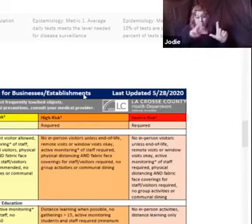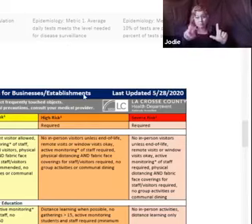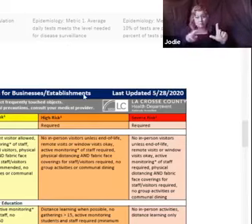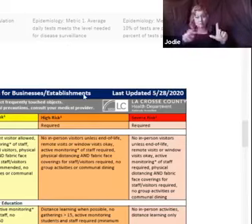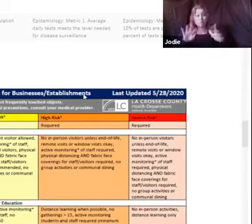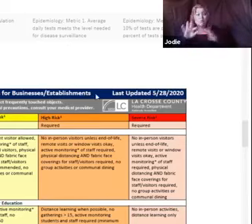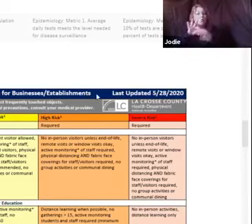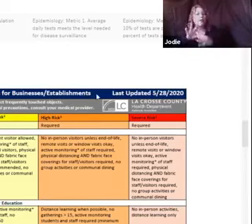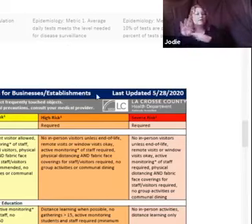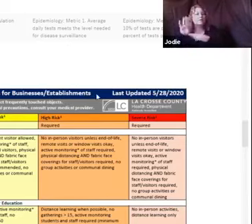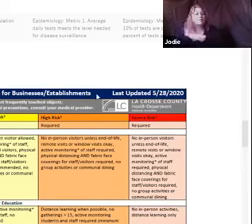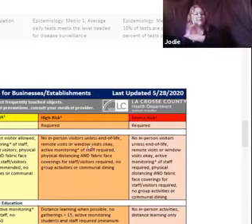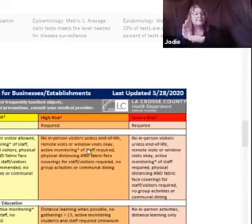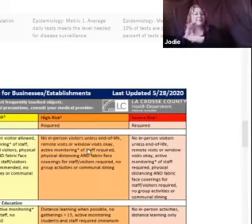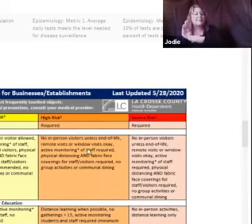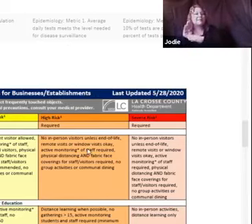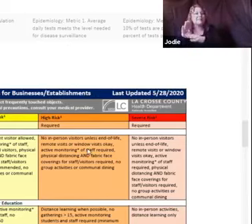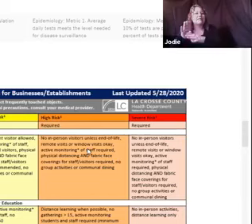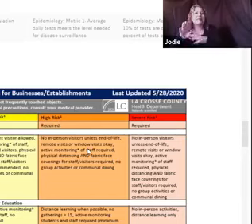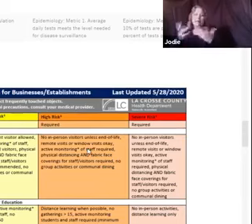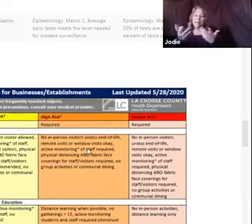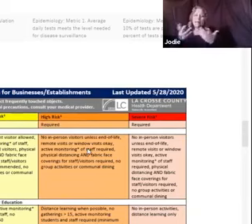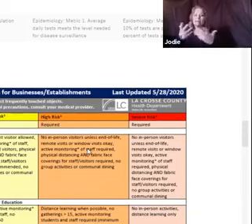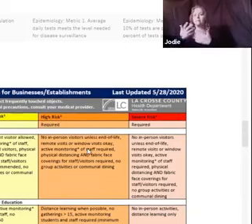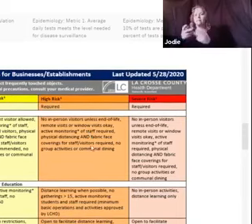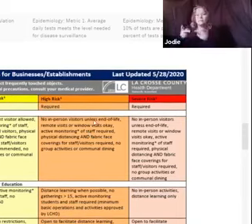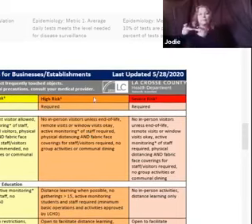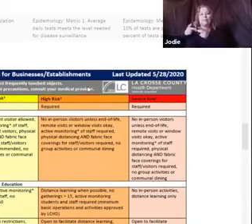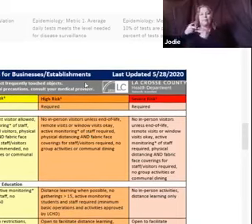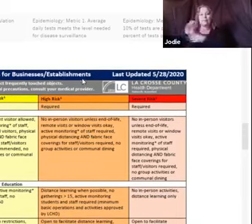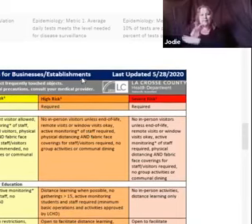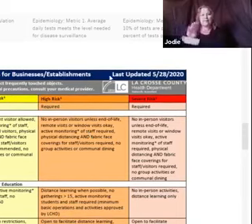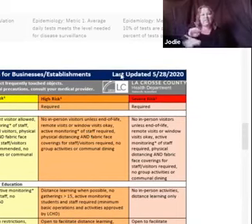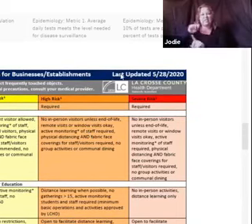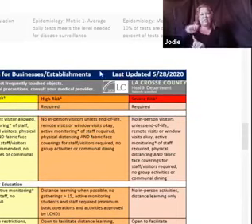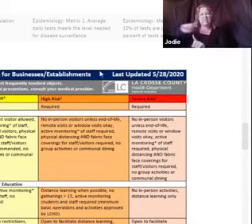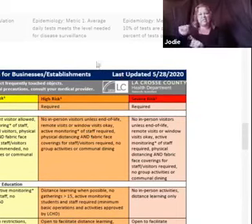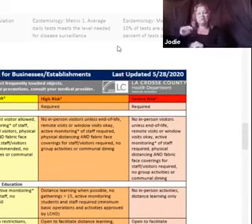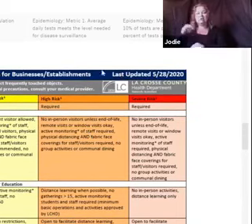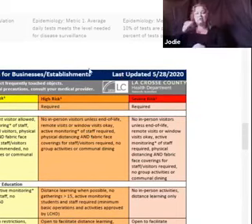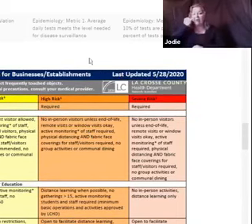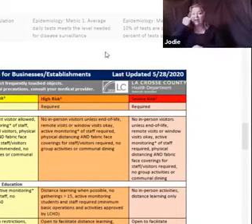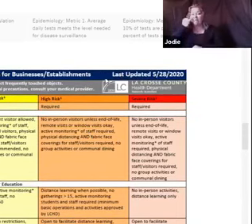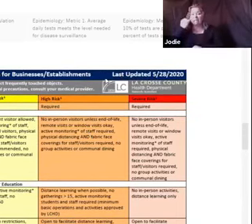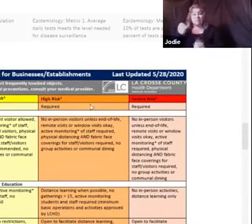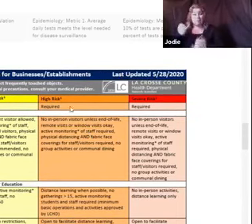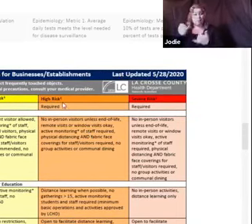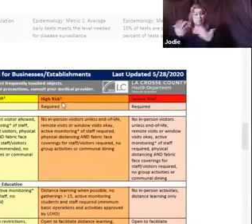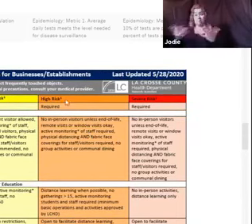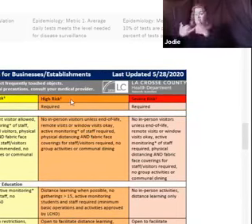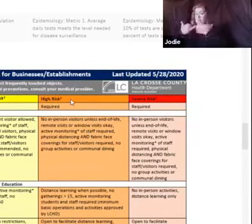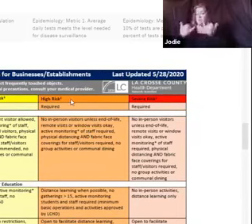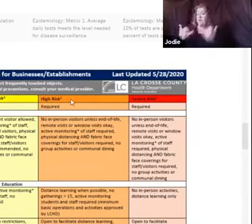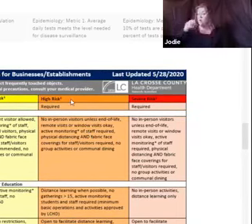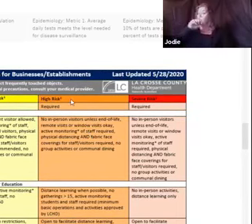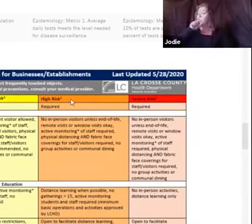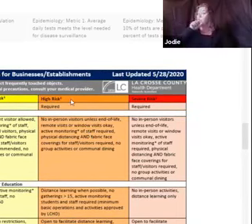and establishments. So same kind of thing. If we're in an orange high risk